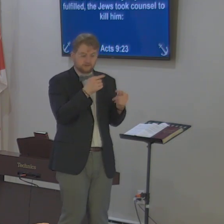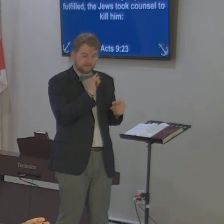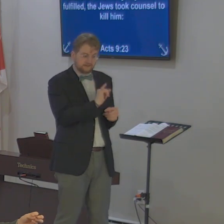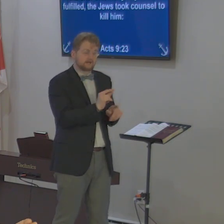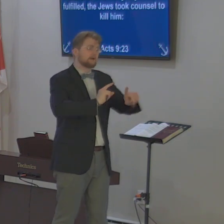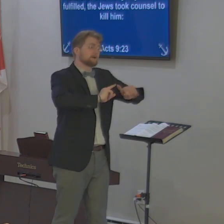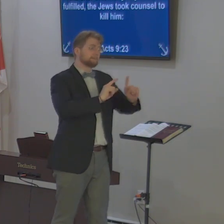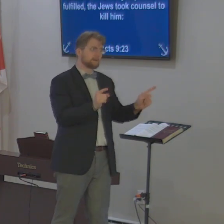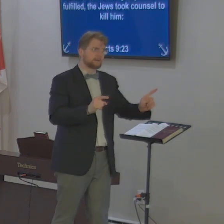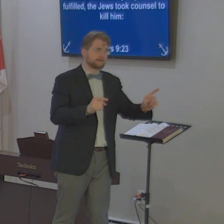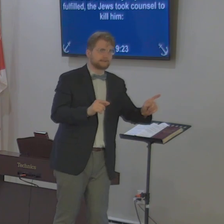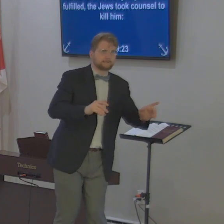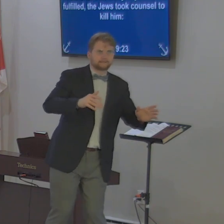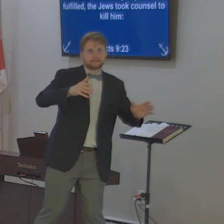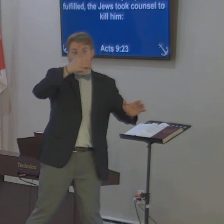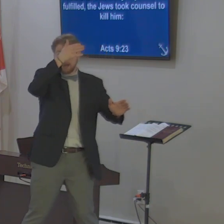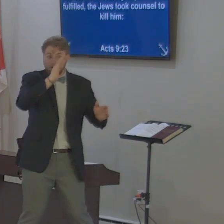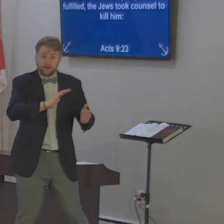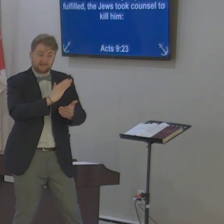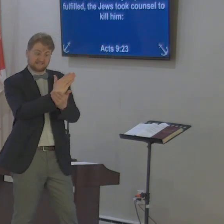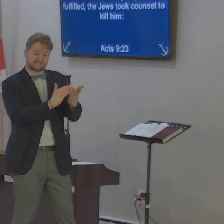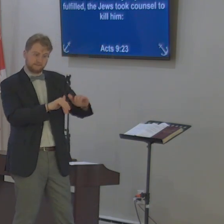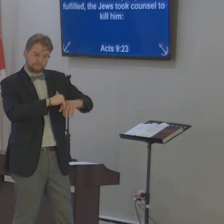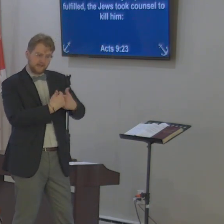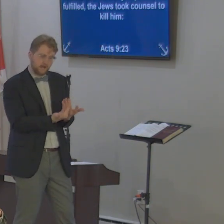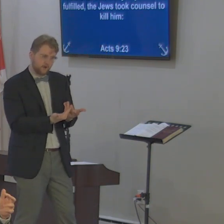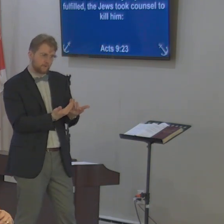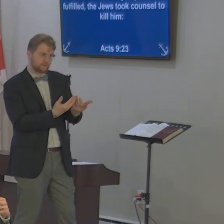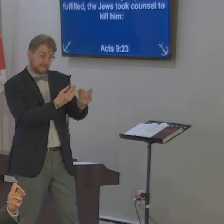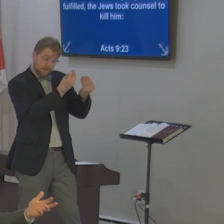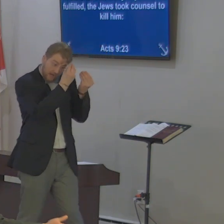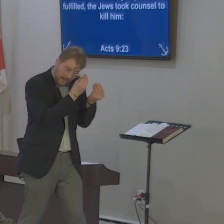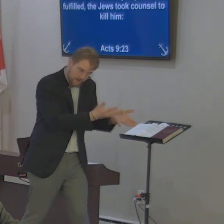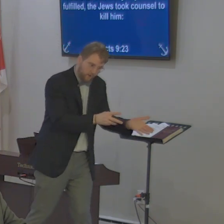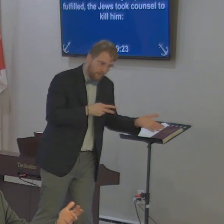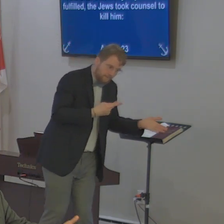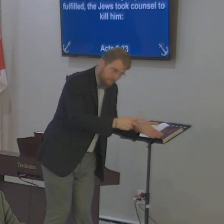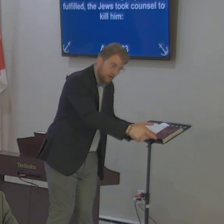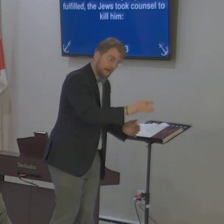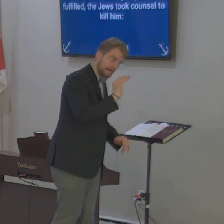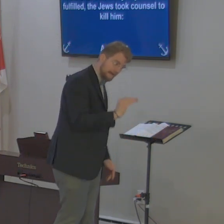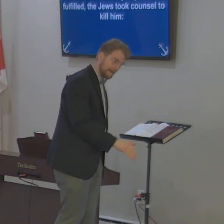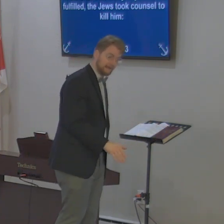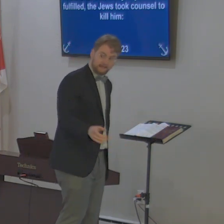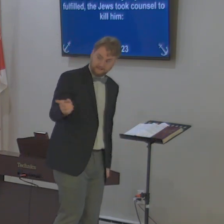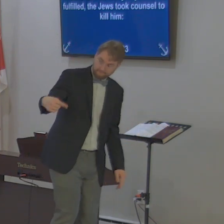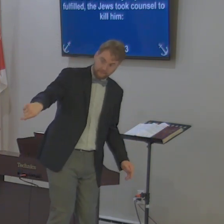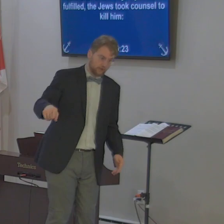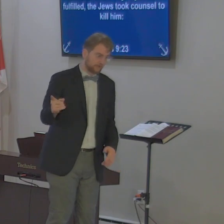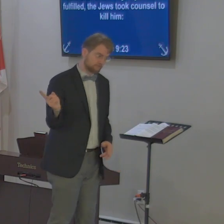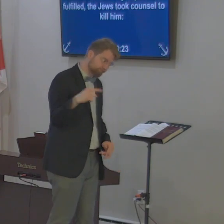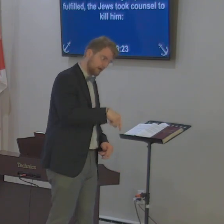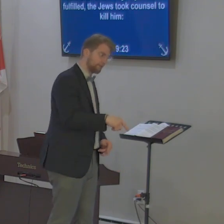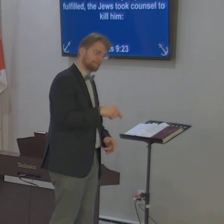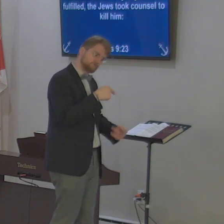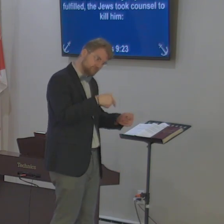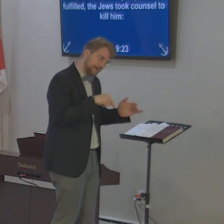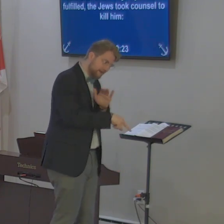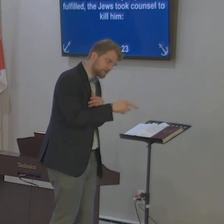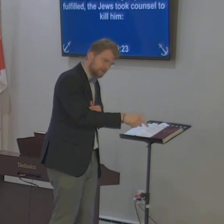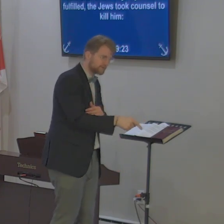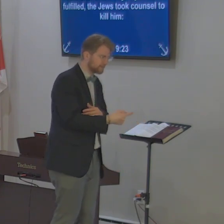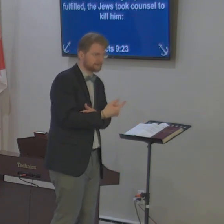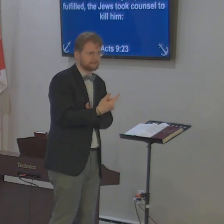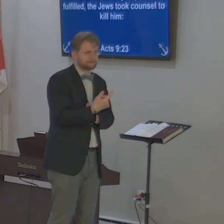needed to get out of there. God made known to Paul, I believe, through the conviction of the Holy Spirit of God,